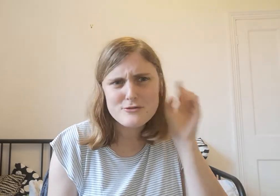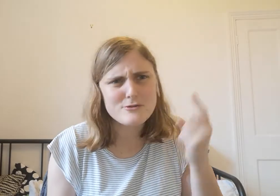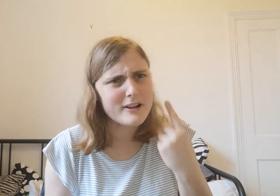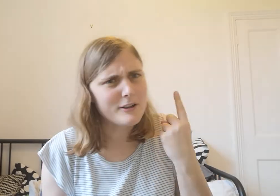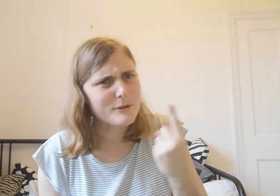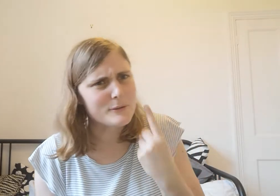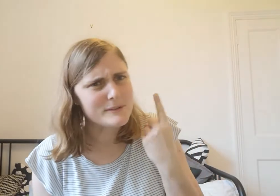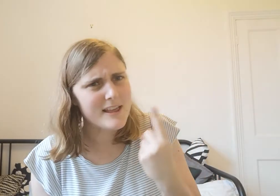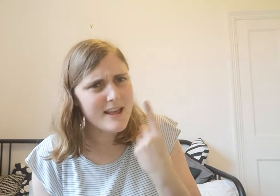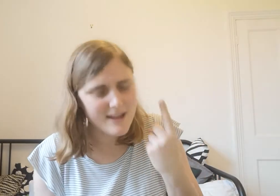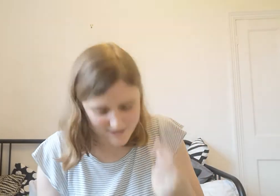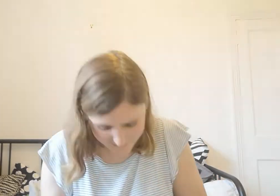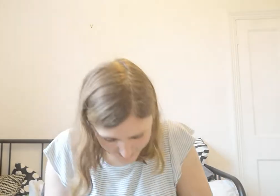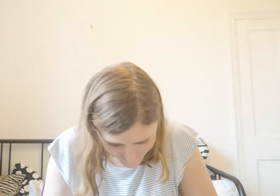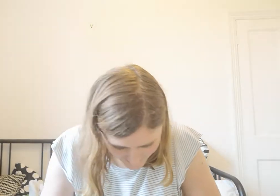Cock-a-doodle-doo! Who's that?